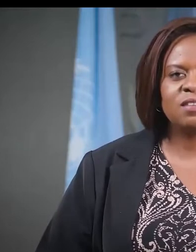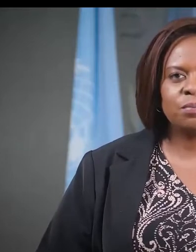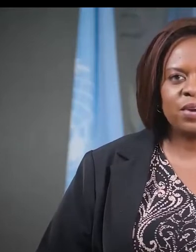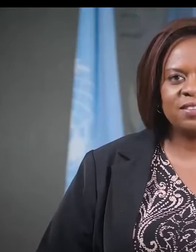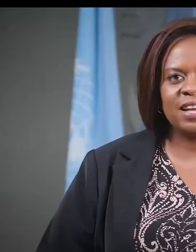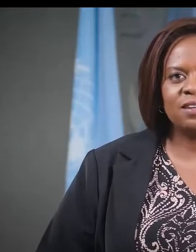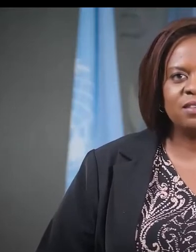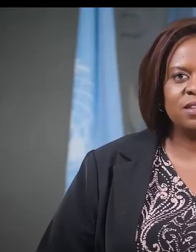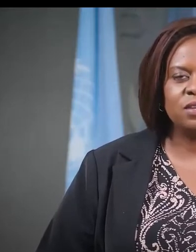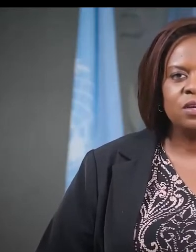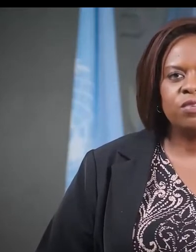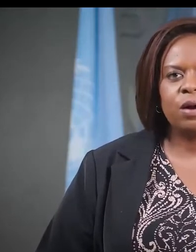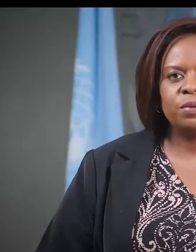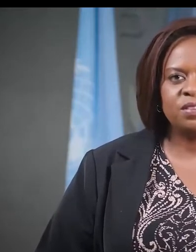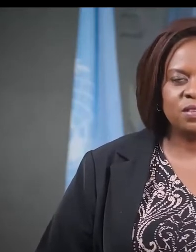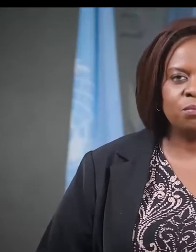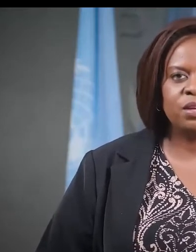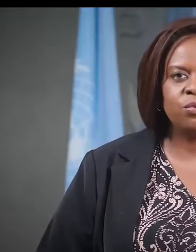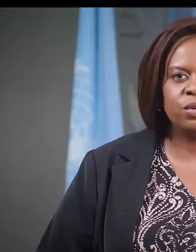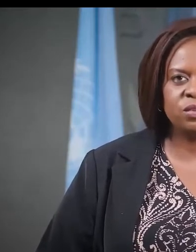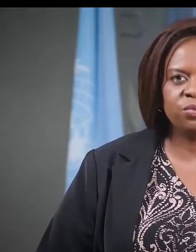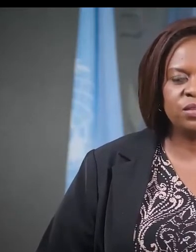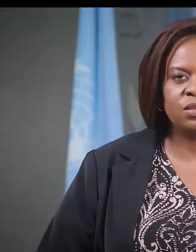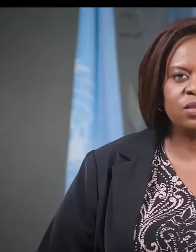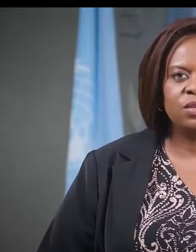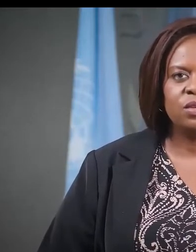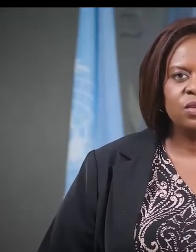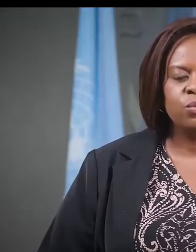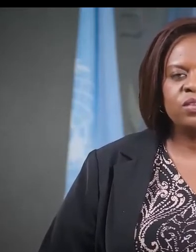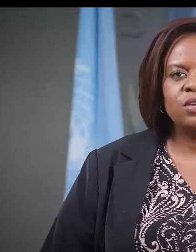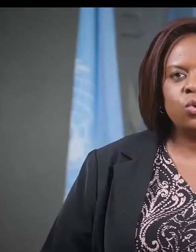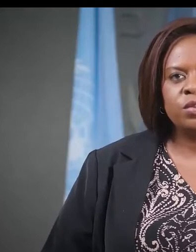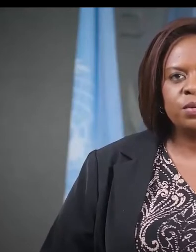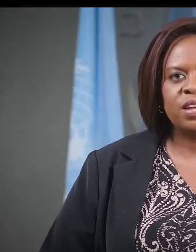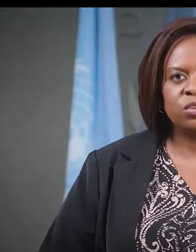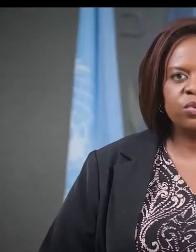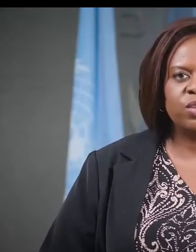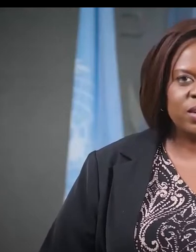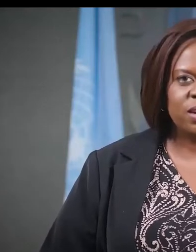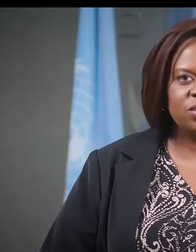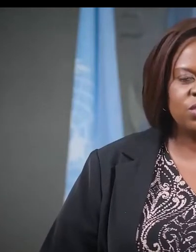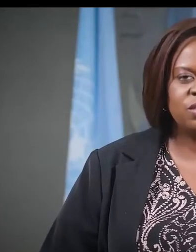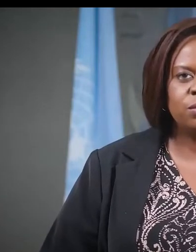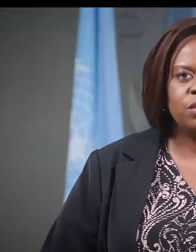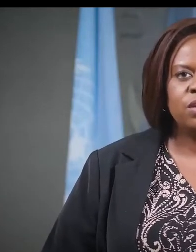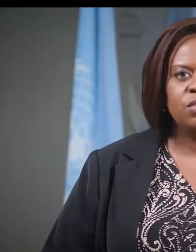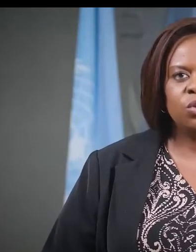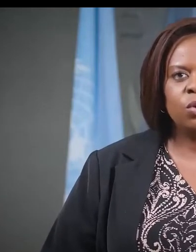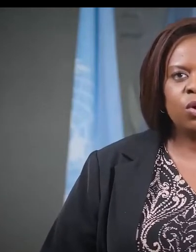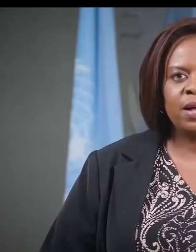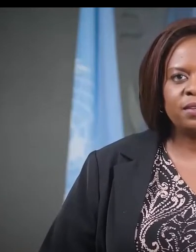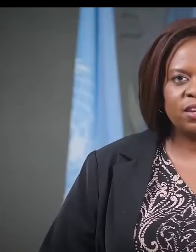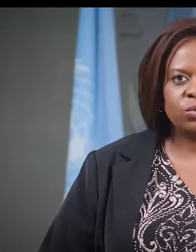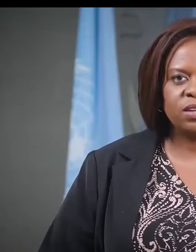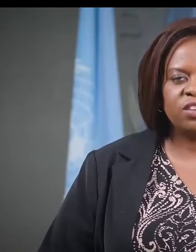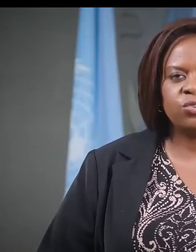and discuss the practicalities of how business can make a real difference. We see enormous potential for the UN country team, the